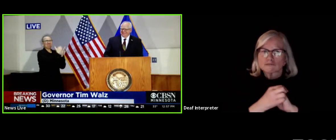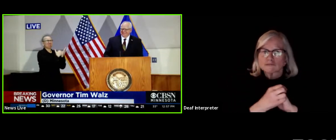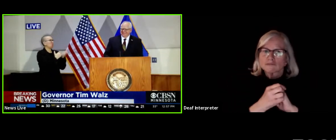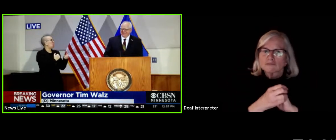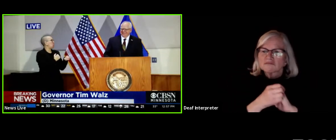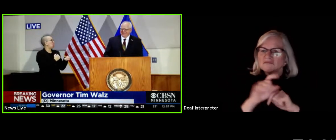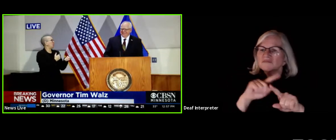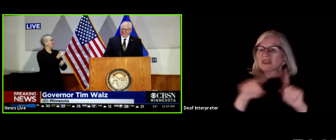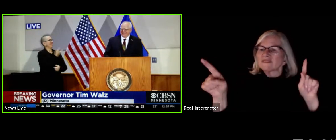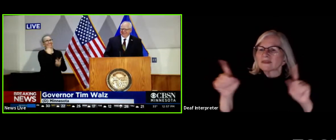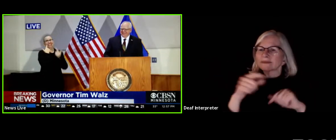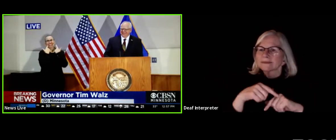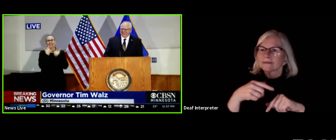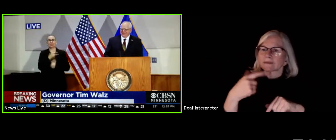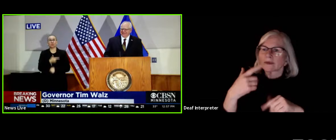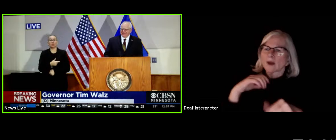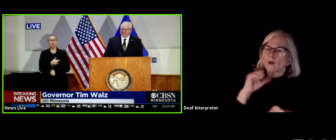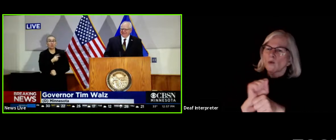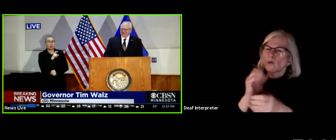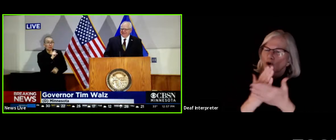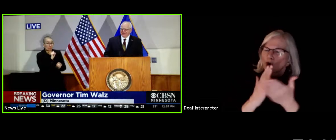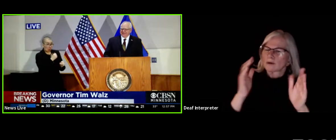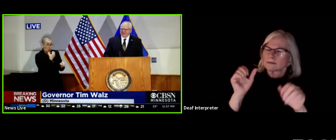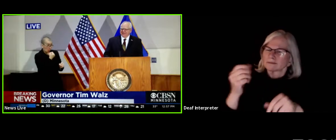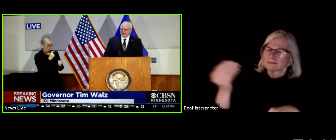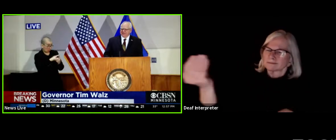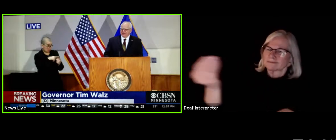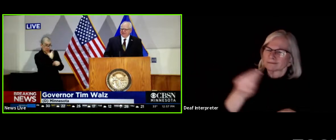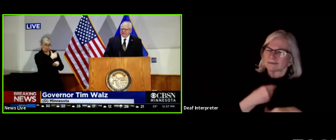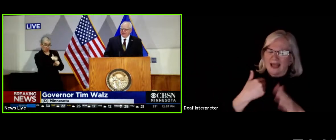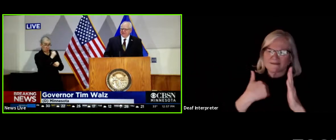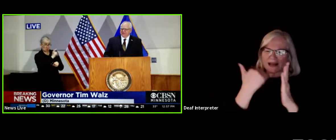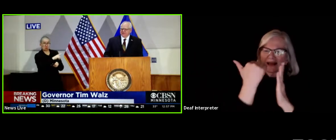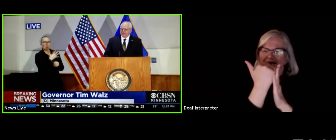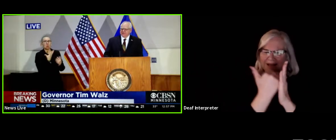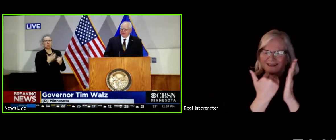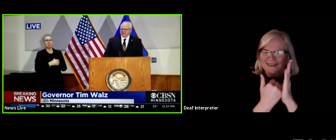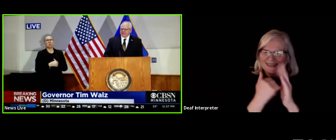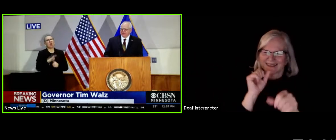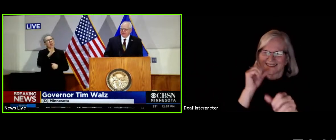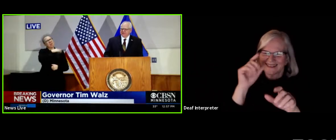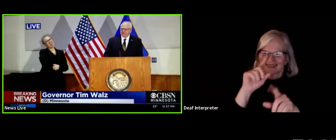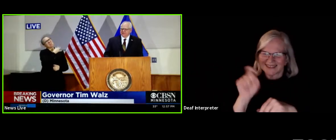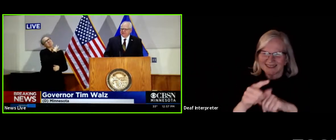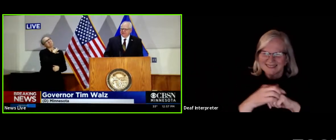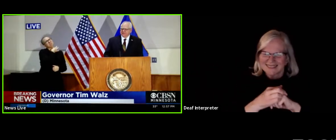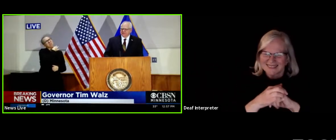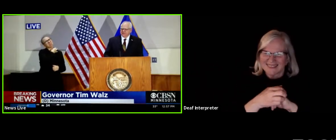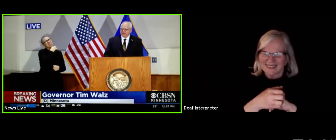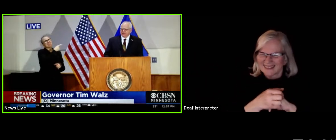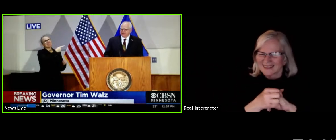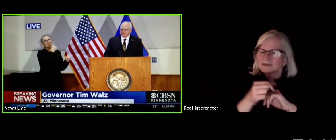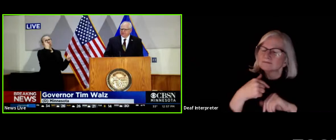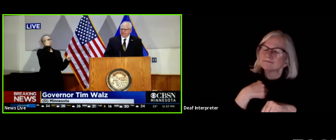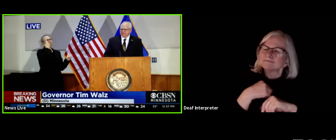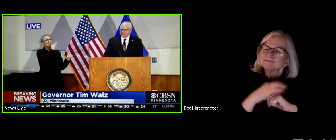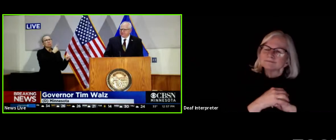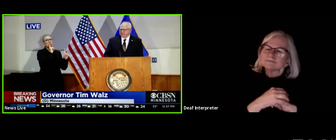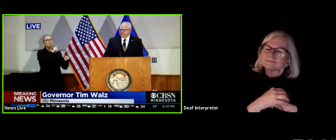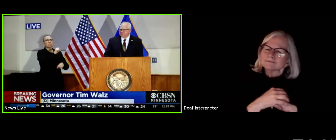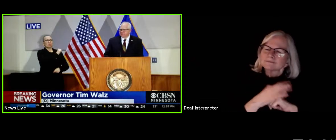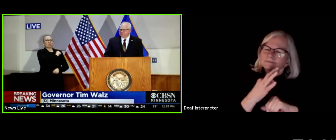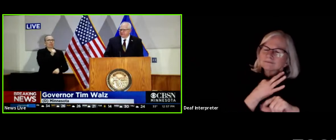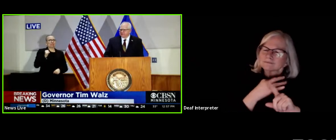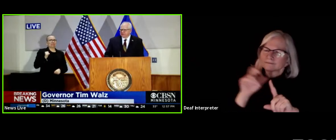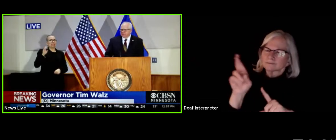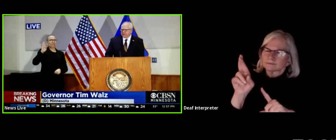can do one at a time if other folks have them. First, I wondered your response to the Senate Republicans' bill that plans to really chip away at